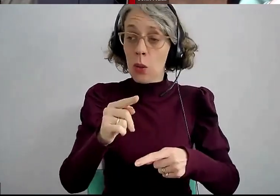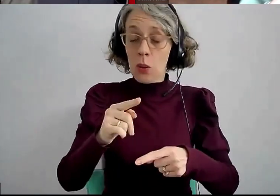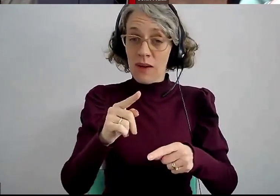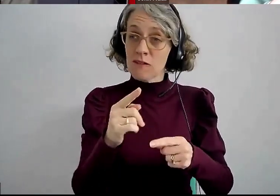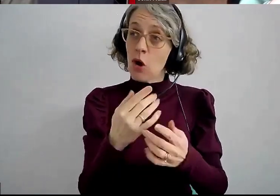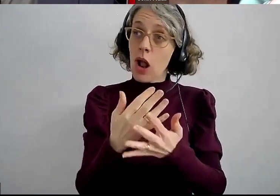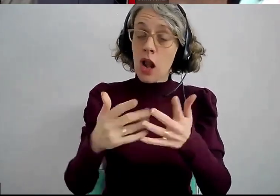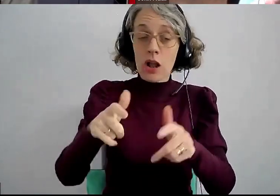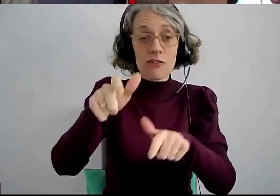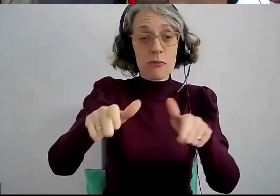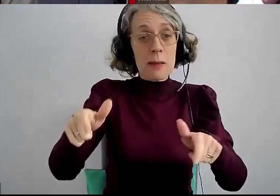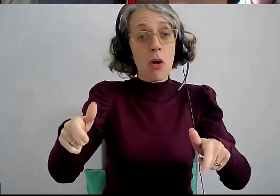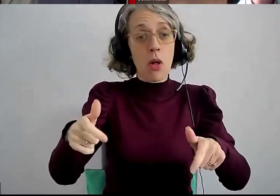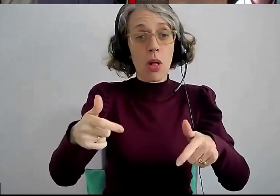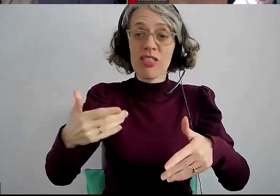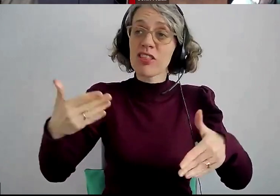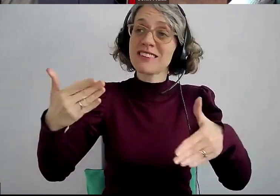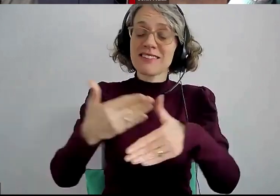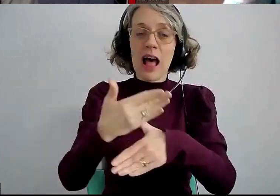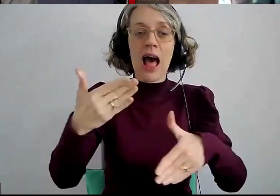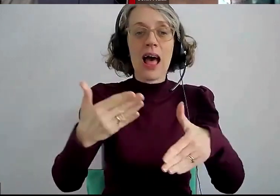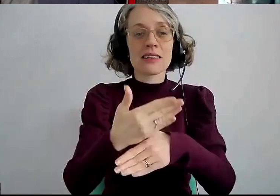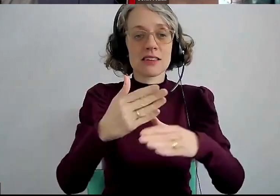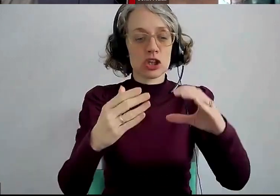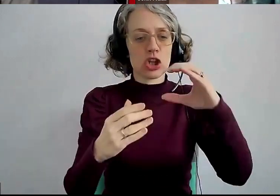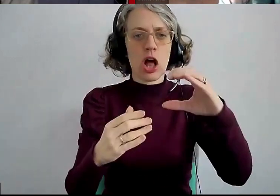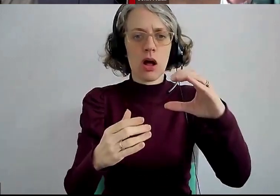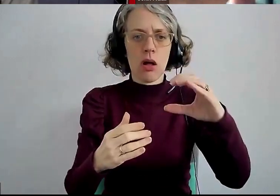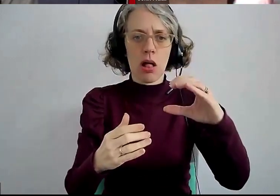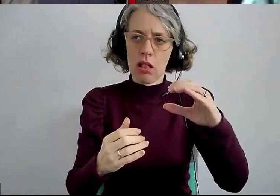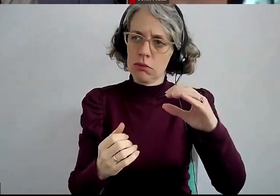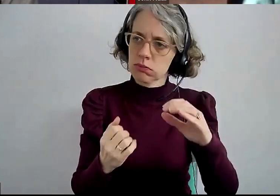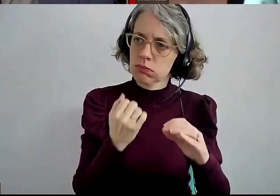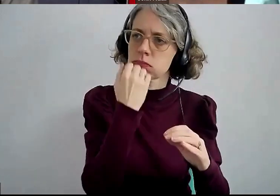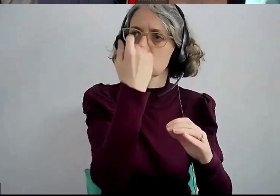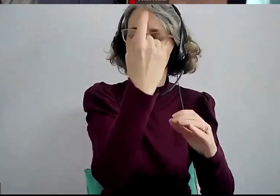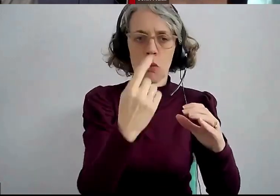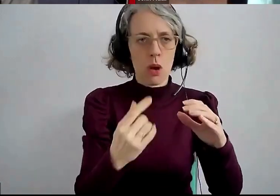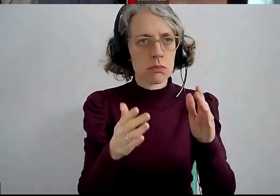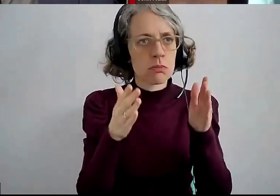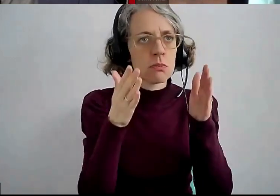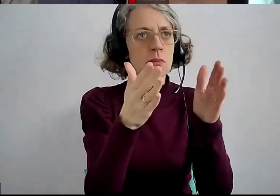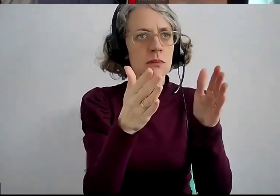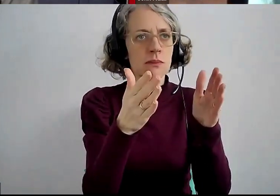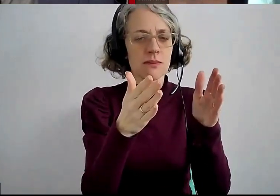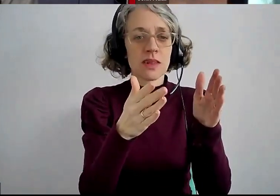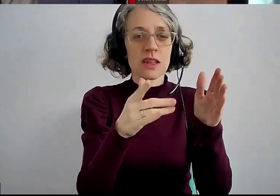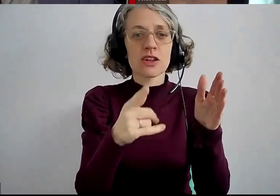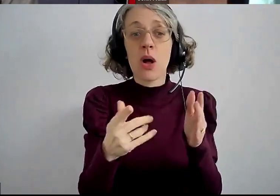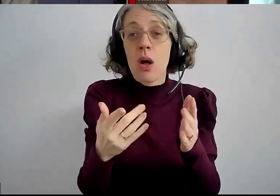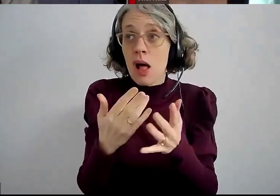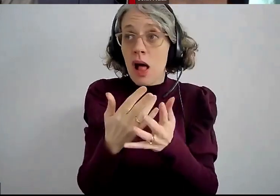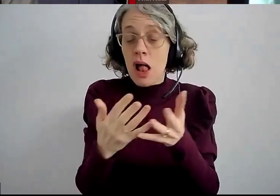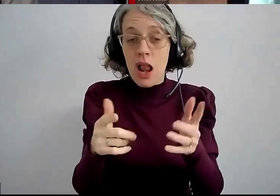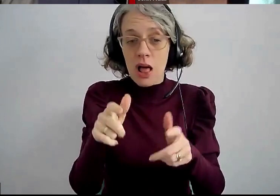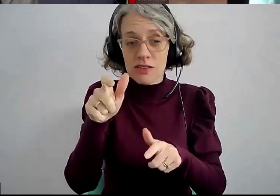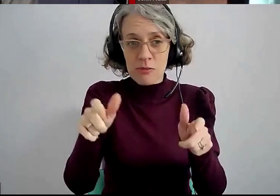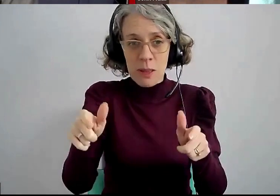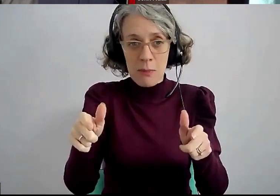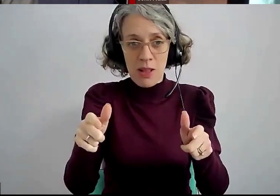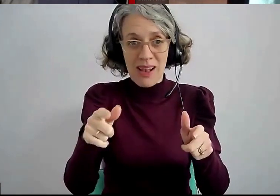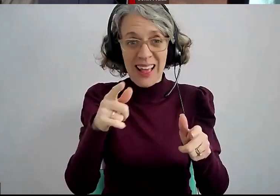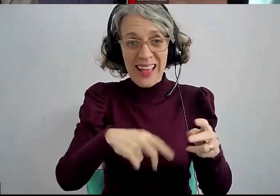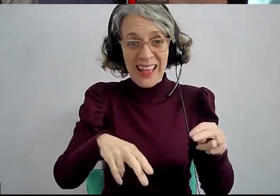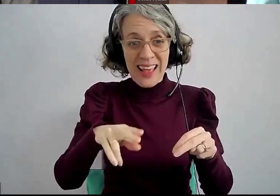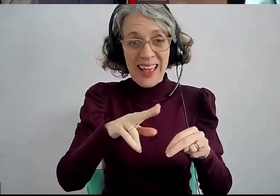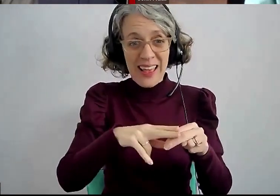circle that is dominant. And many, many people, if you open their